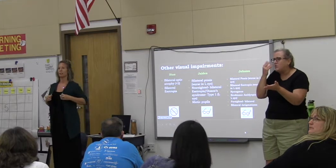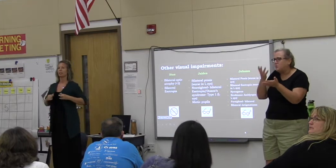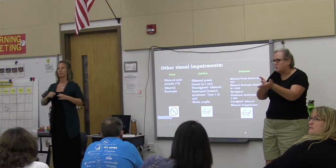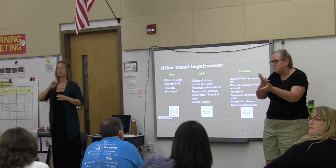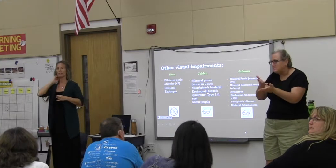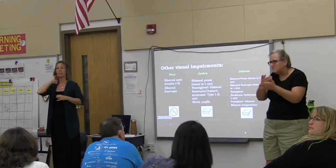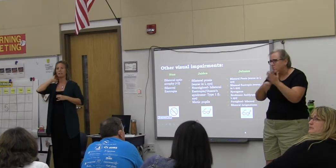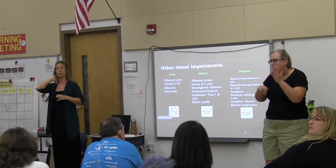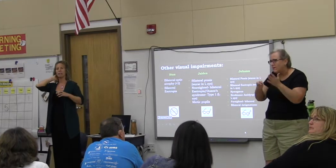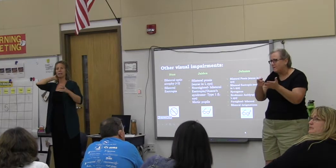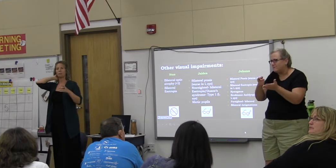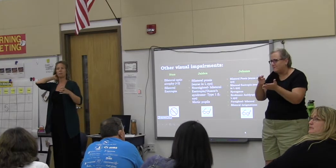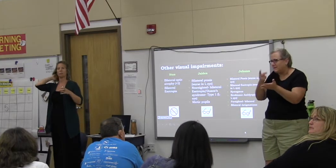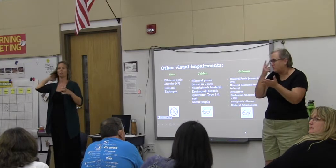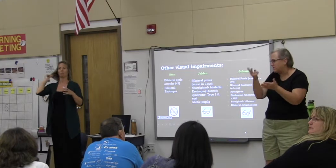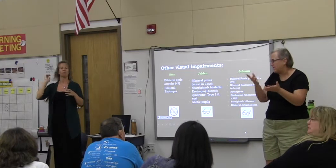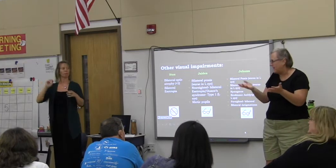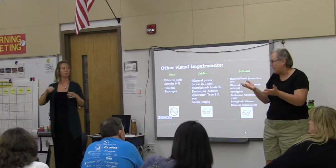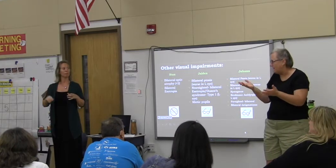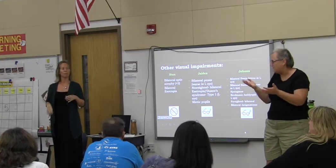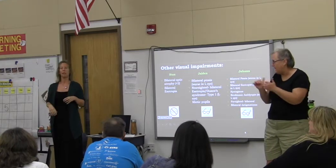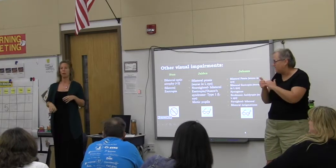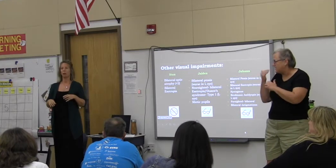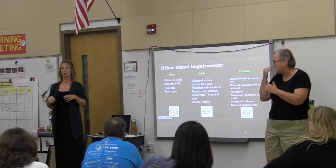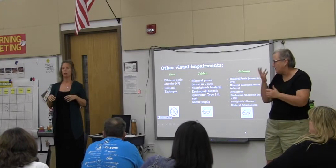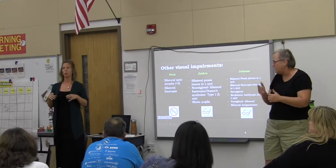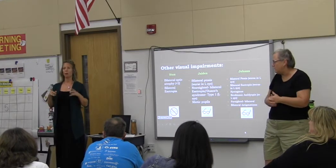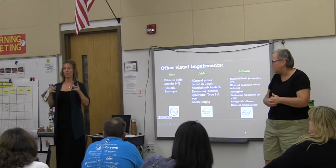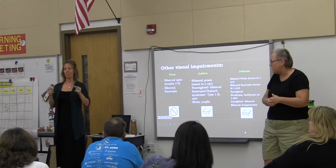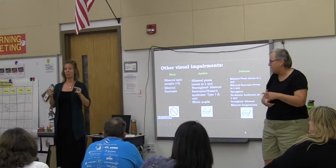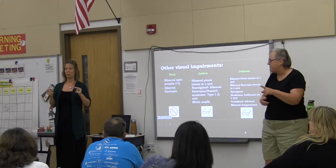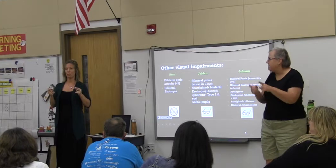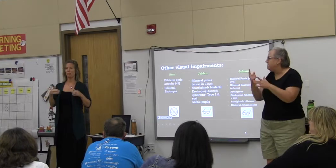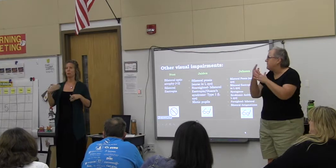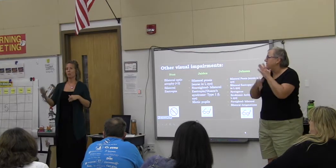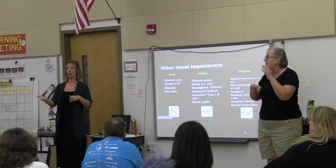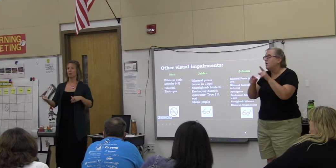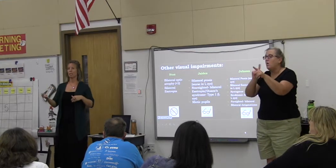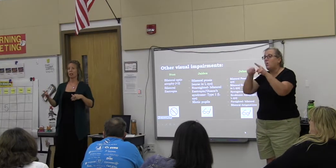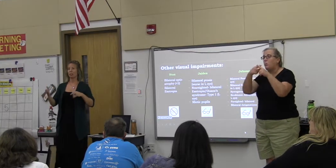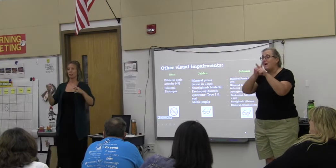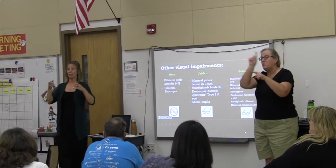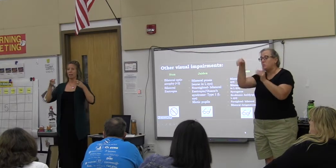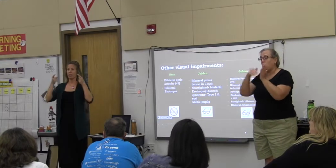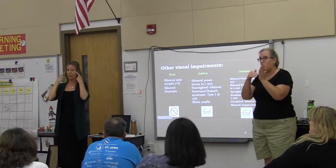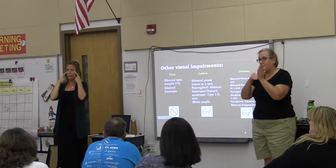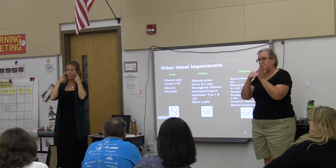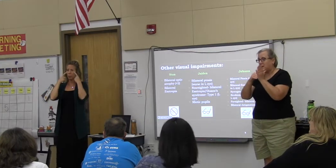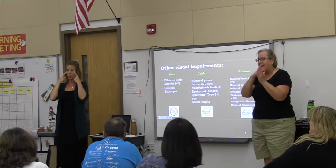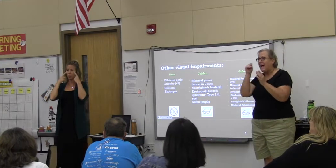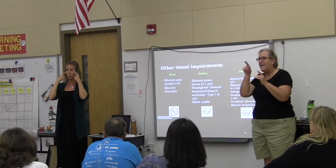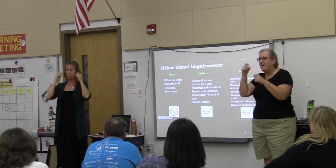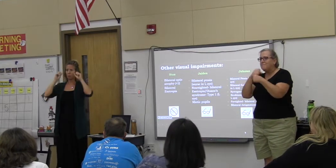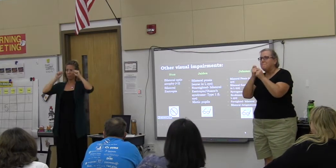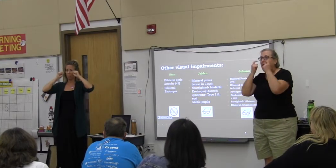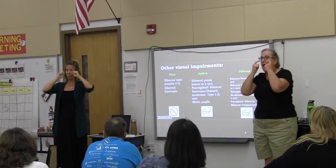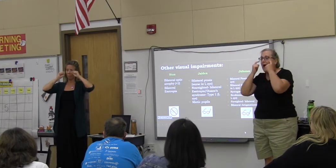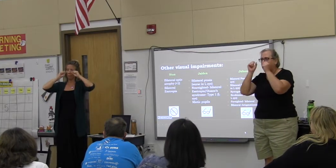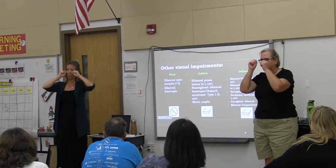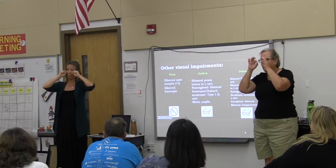kid knew what he was looking at? How does he know? What they do is, when you go to the doctor and they dilate your